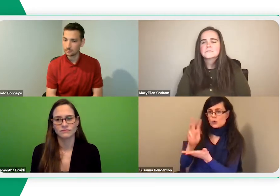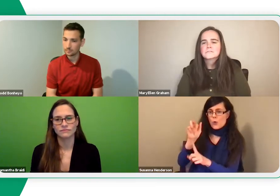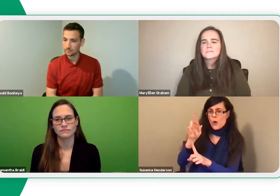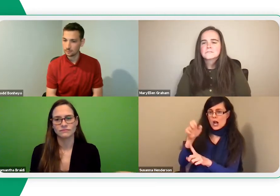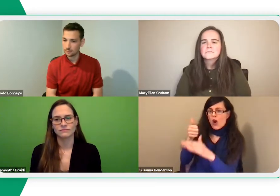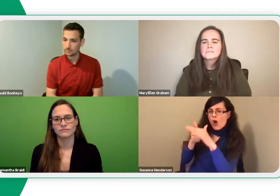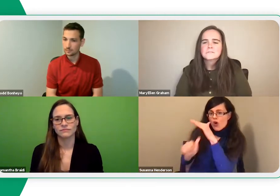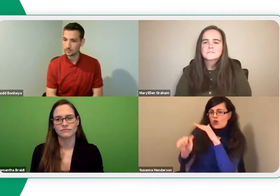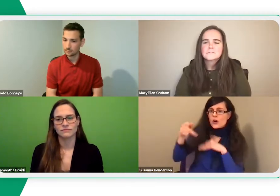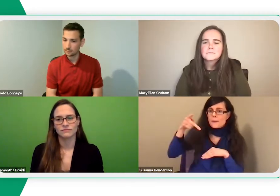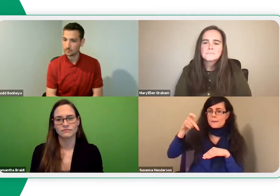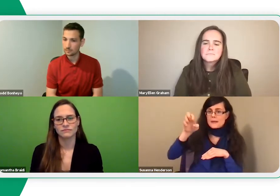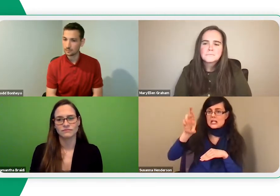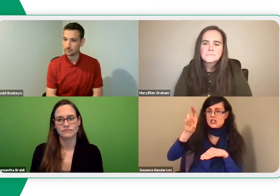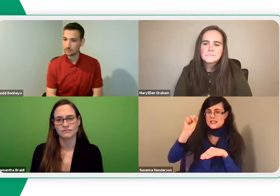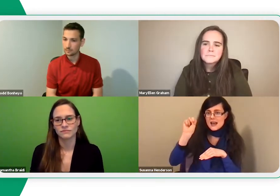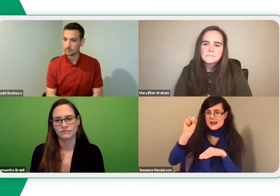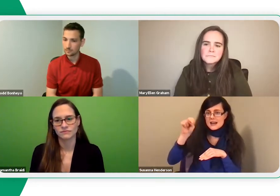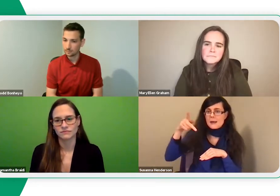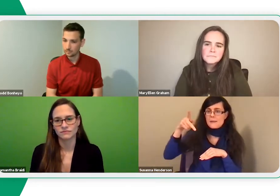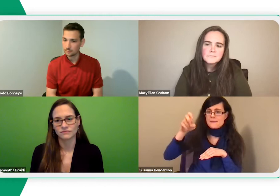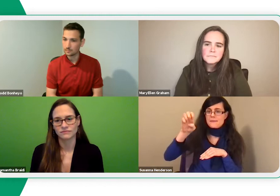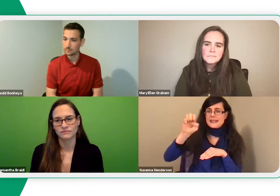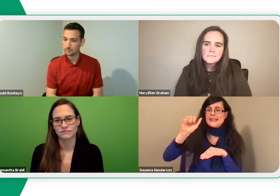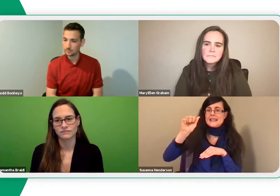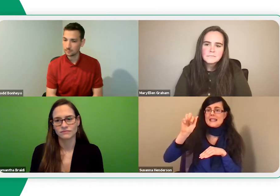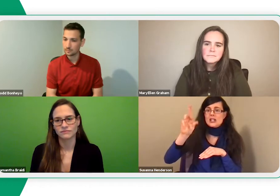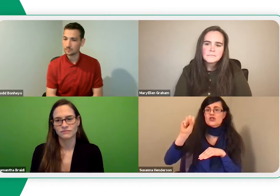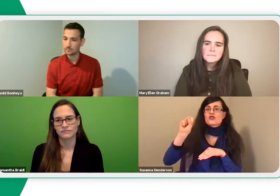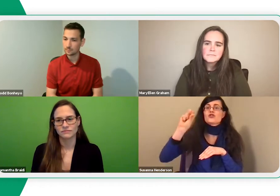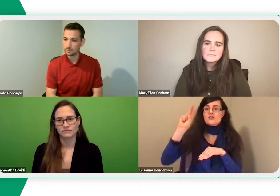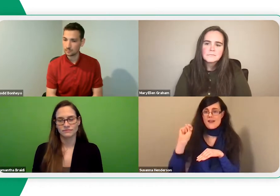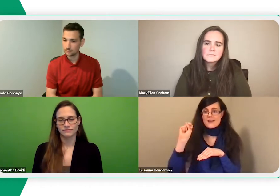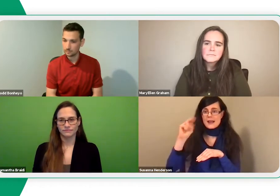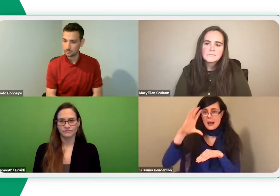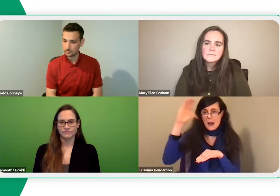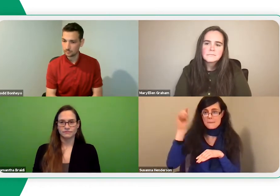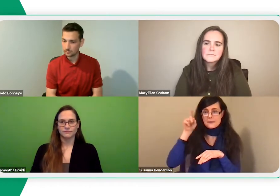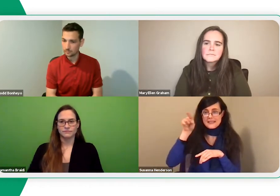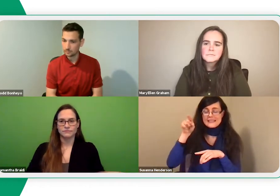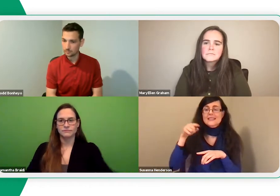My Math Lab, which is a course under Pearson.